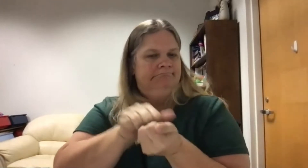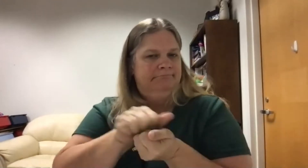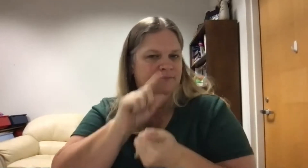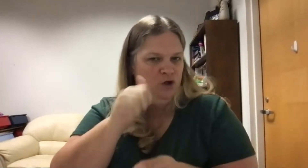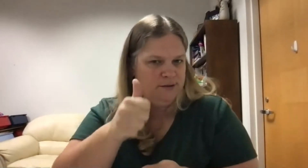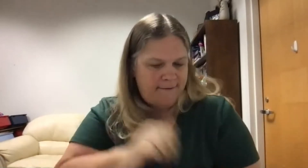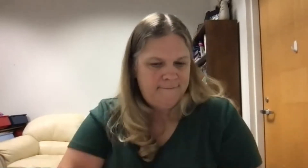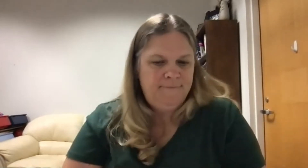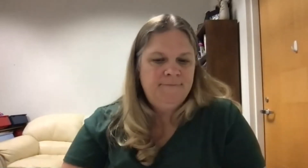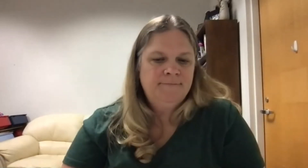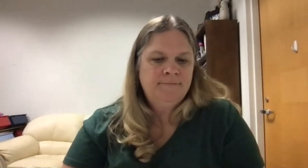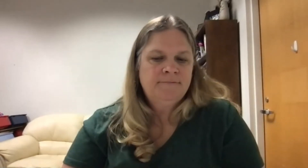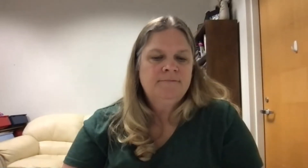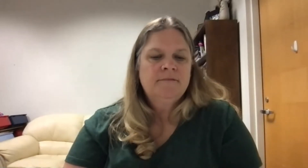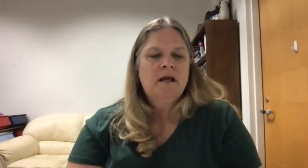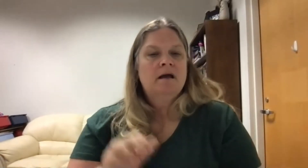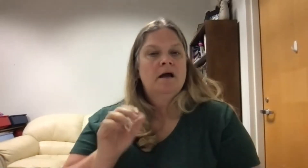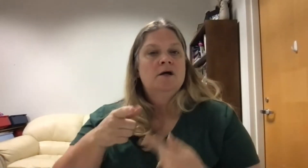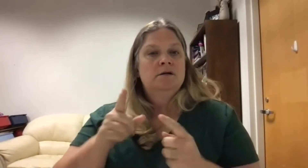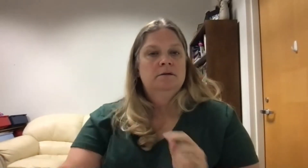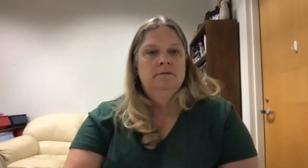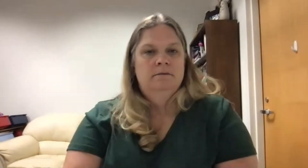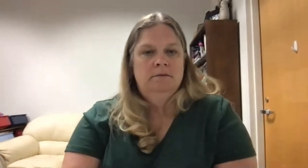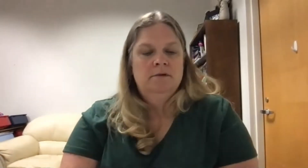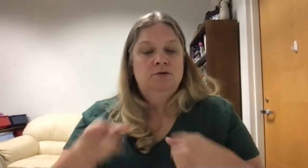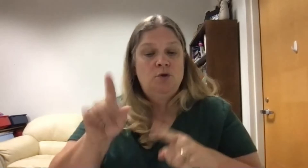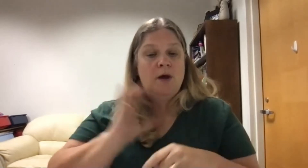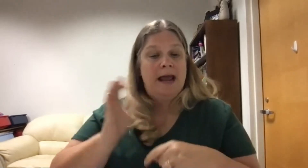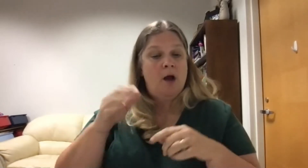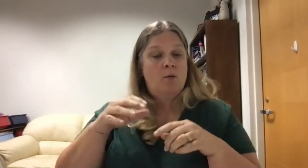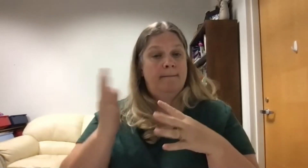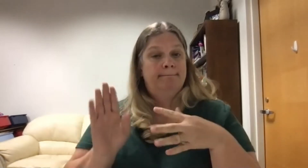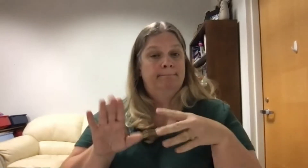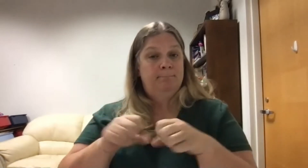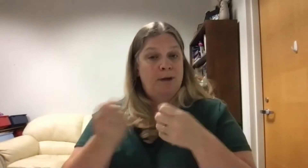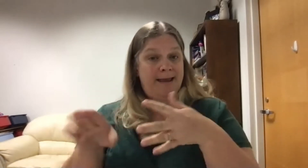information, try to digest that a little bit for yourself.